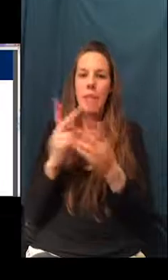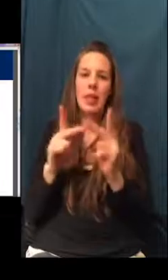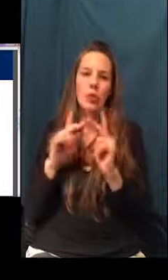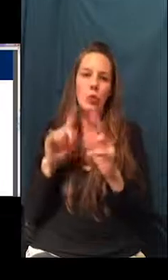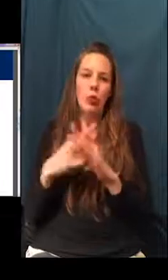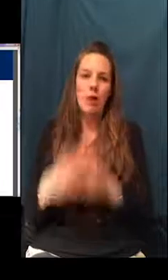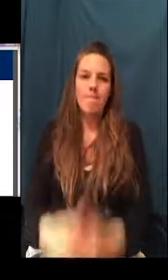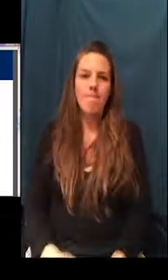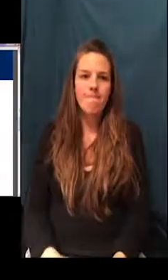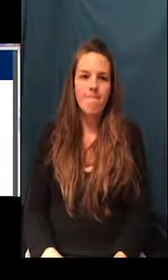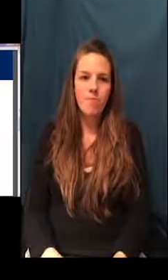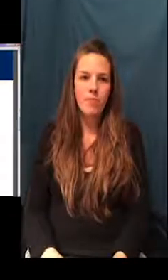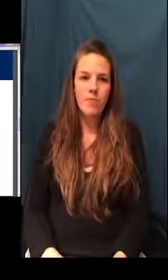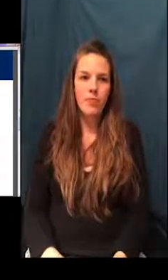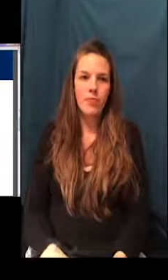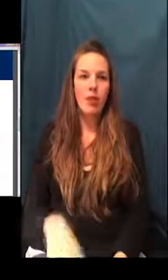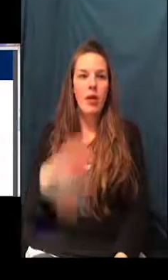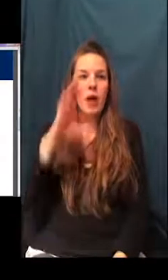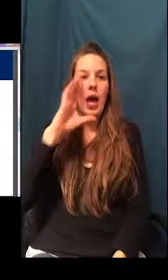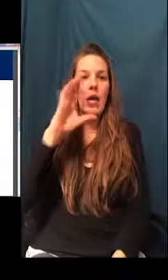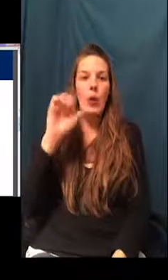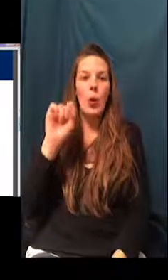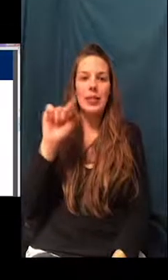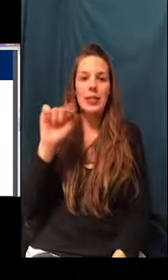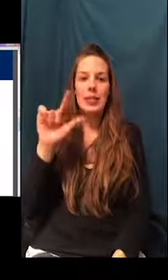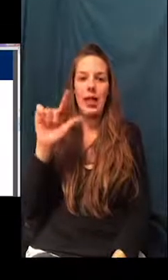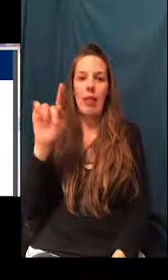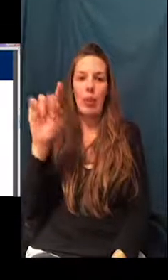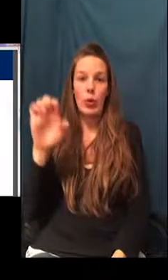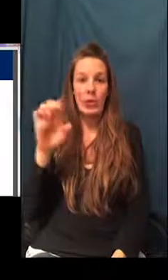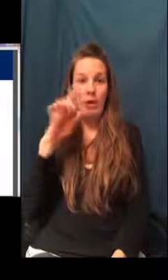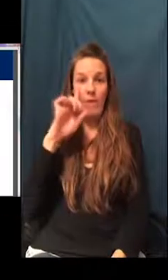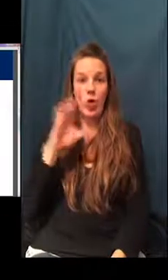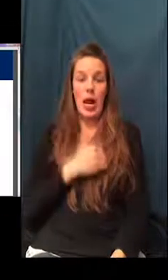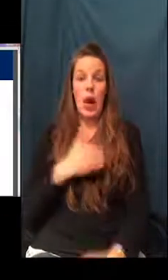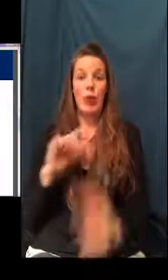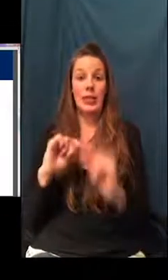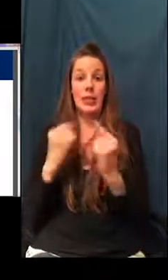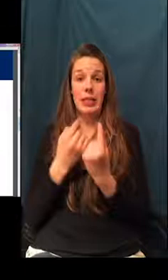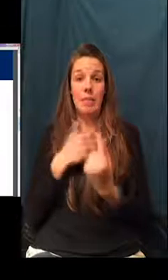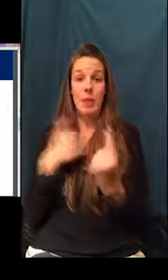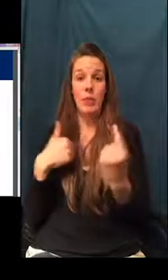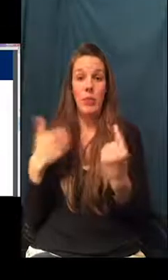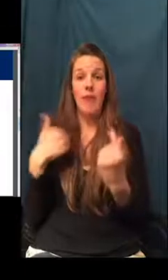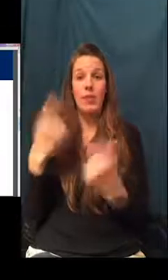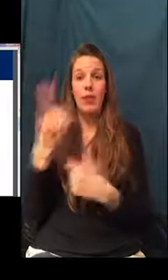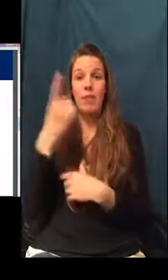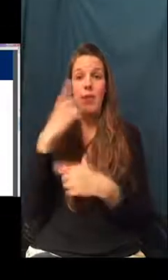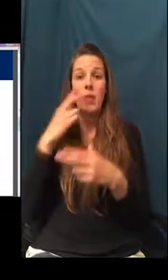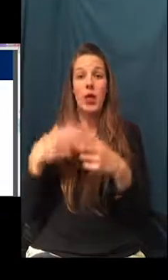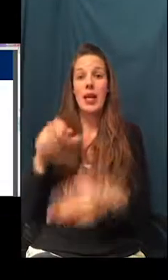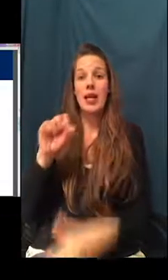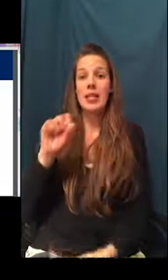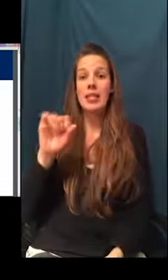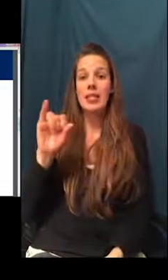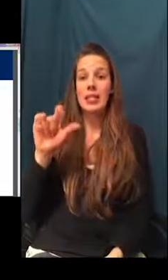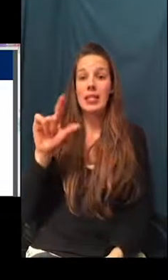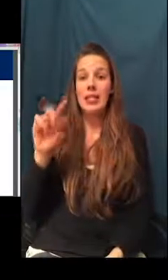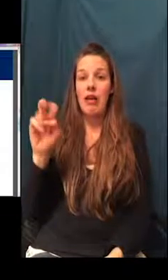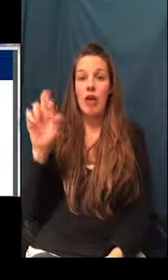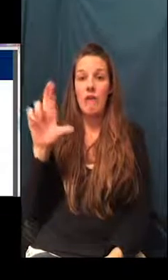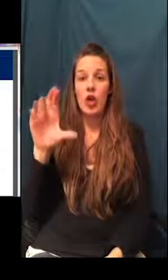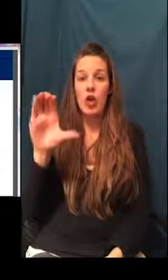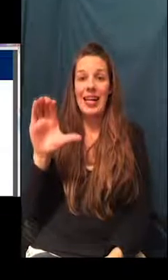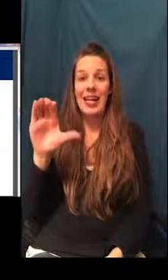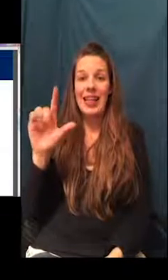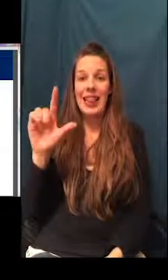start. Well, and I know St. Luke's has, for our team members, we have something called Silver Cloud. I